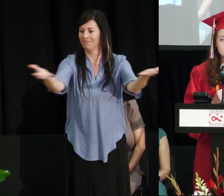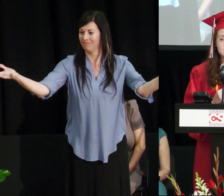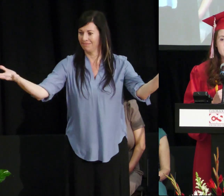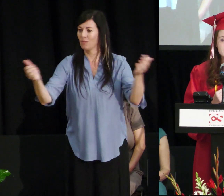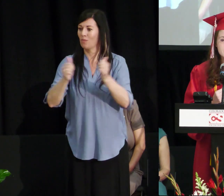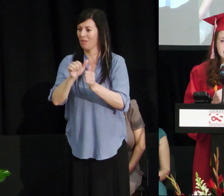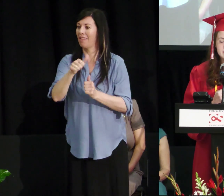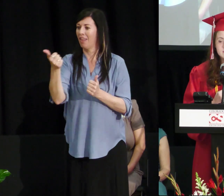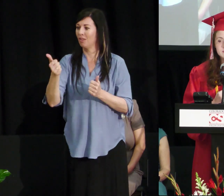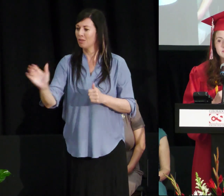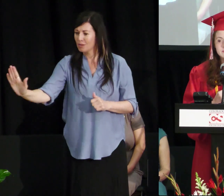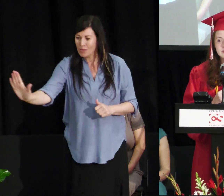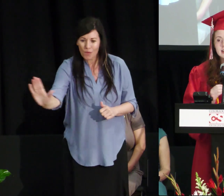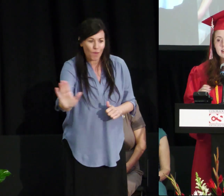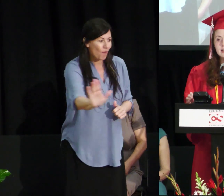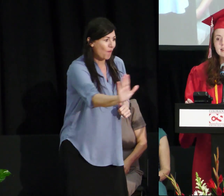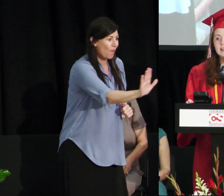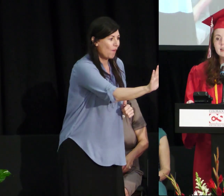What will yours be?